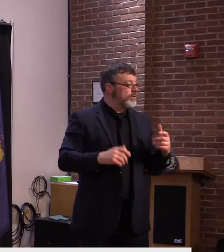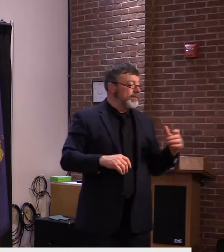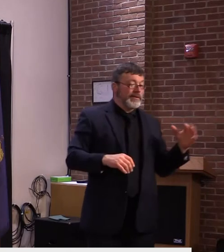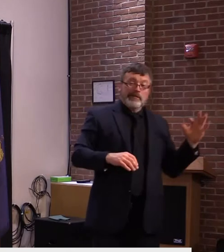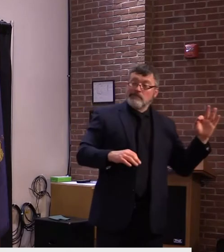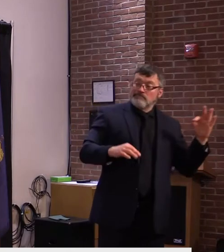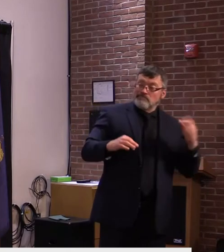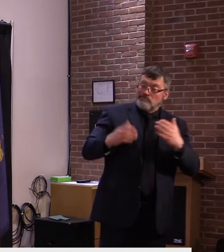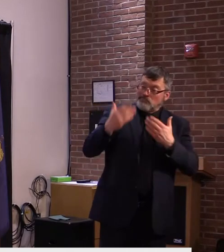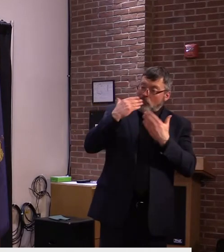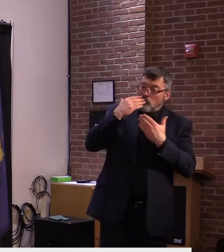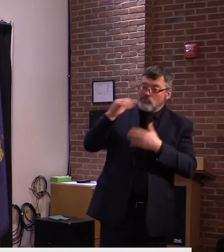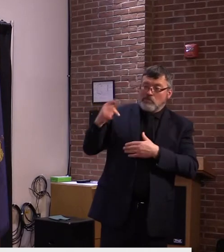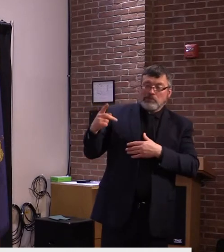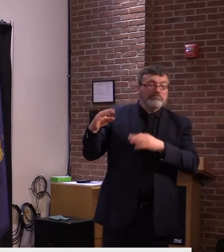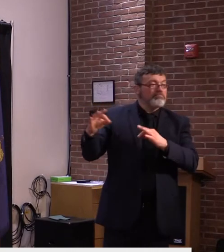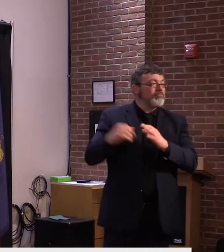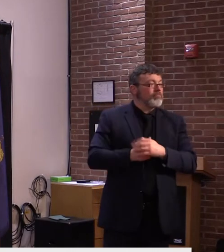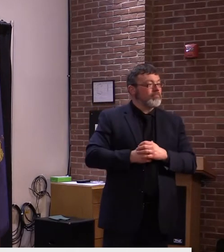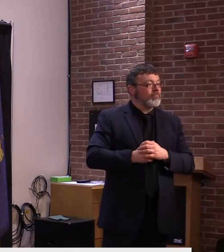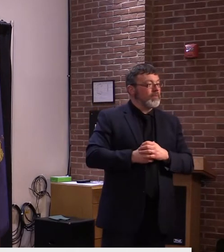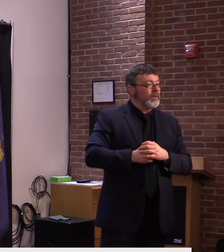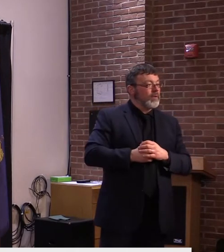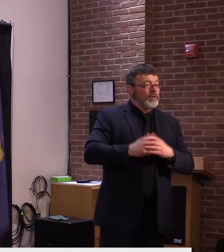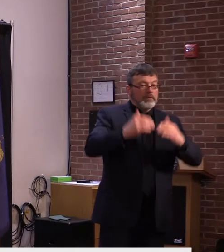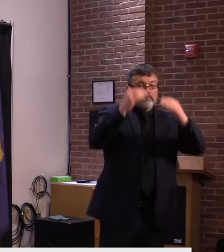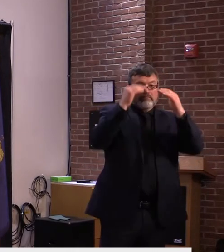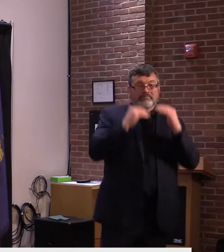Anna Van Dyne, VPR.